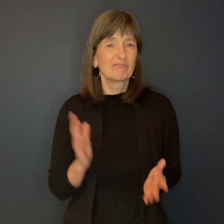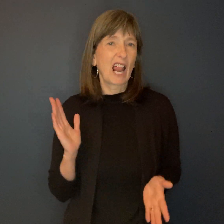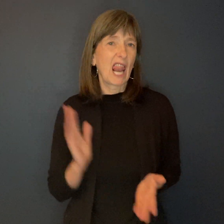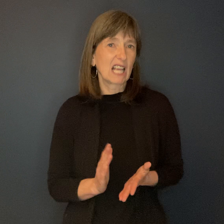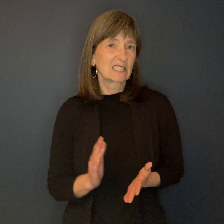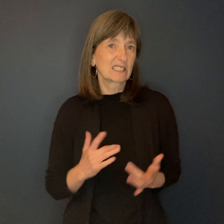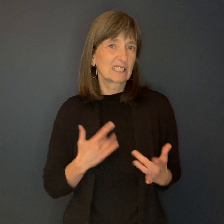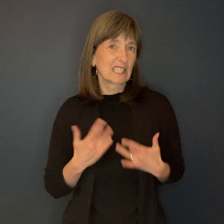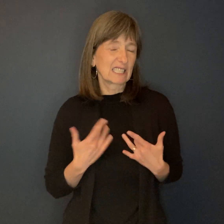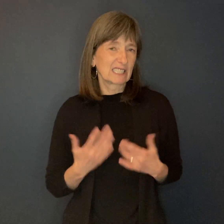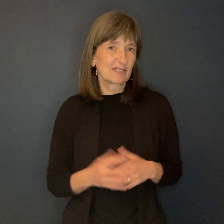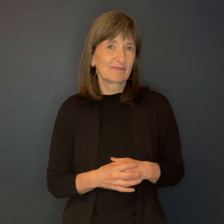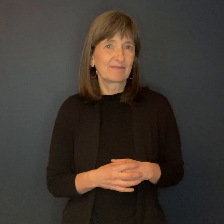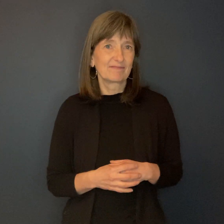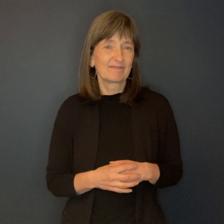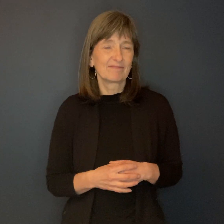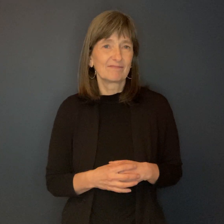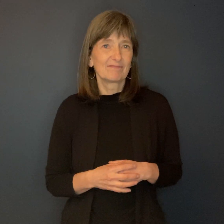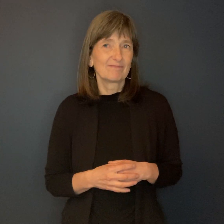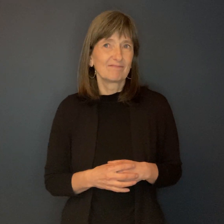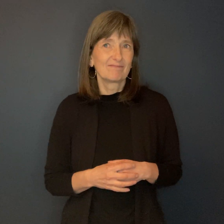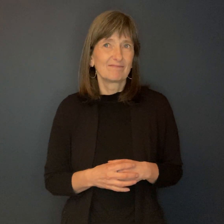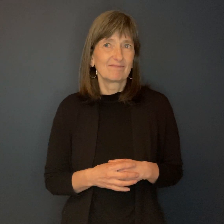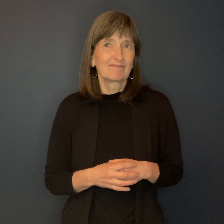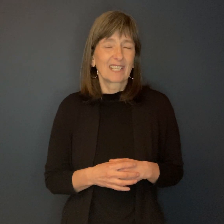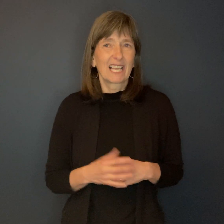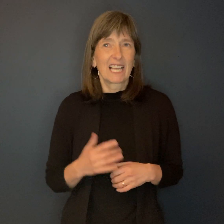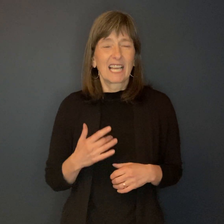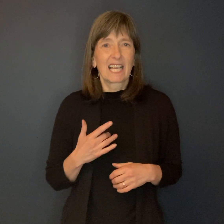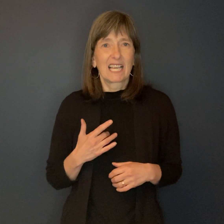massive effort to